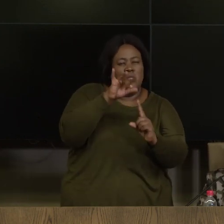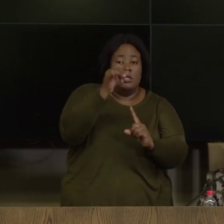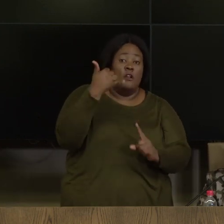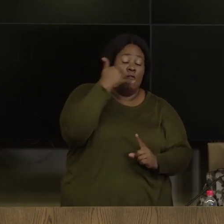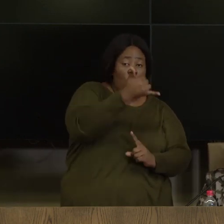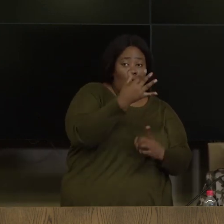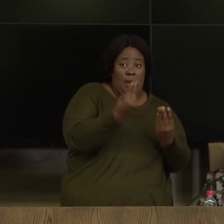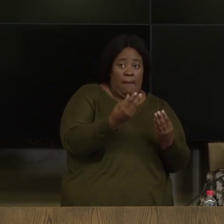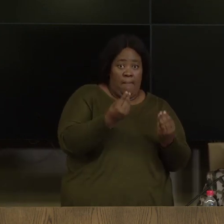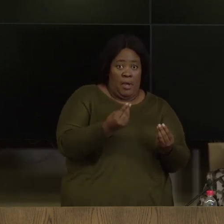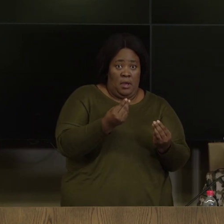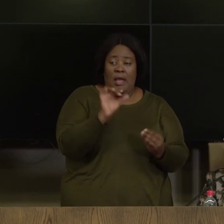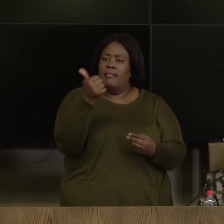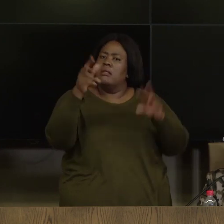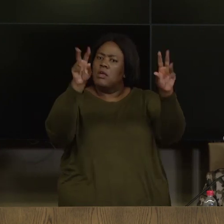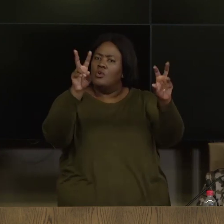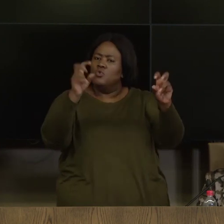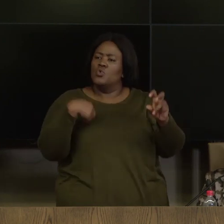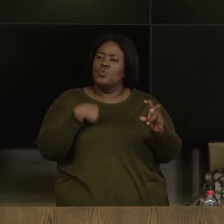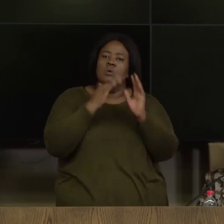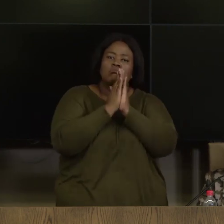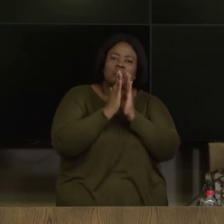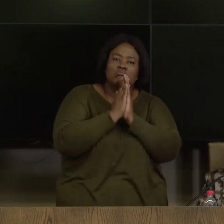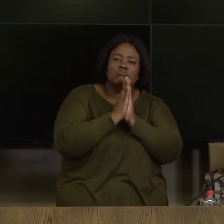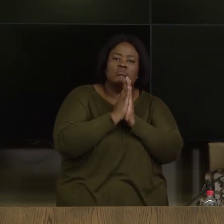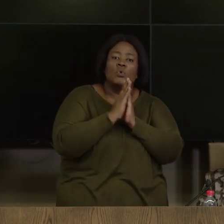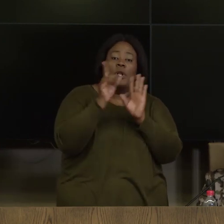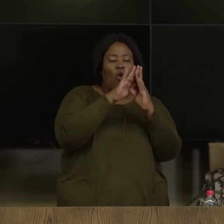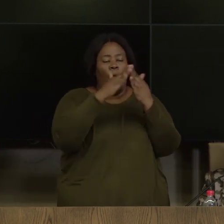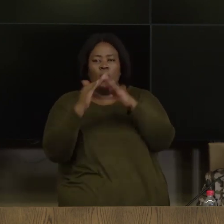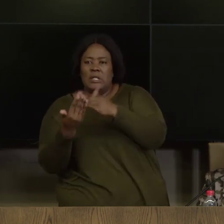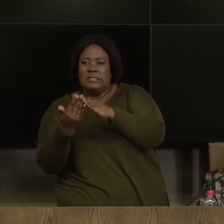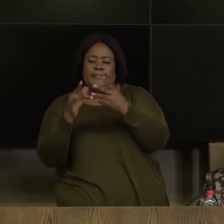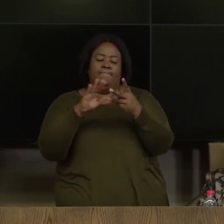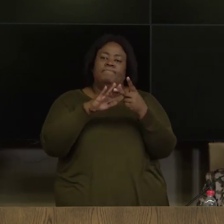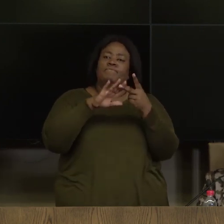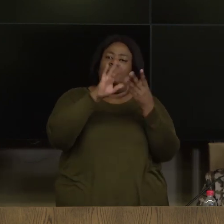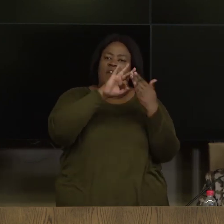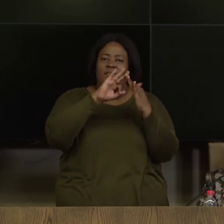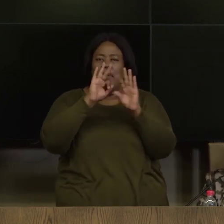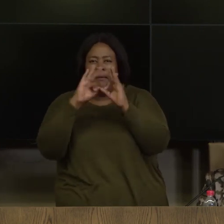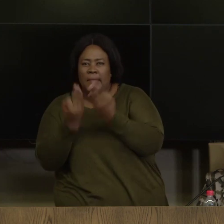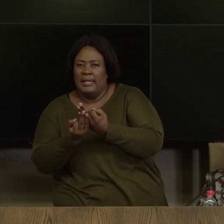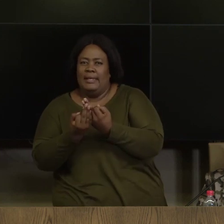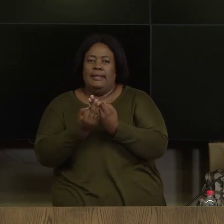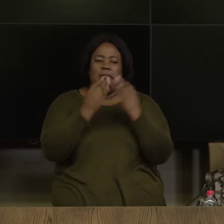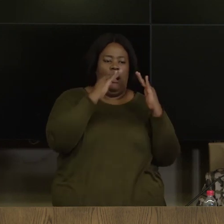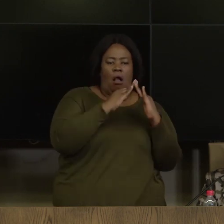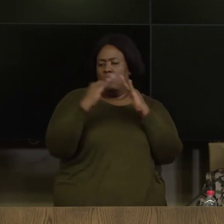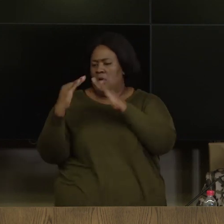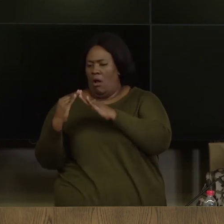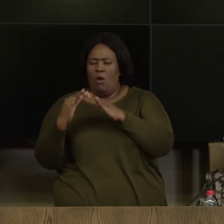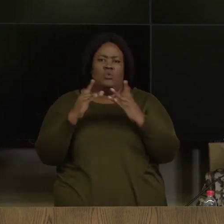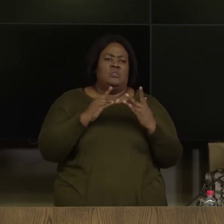called upon, neritse re kopa gore communities, families, street by street, house by house,